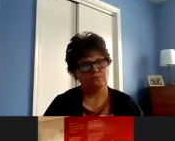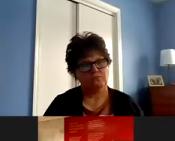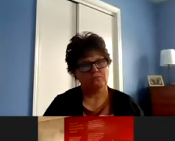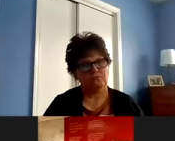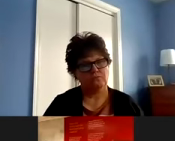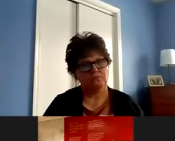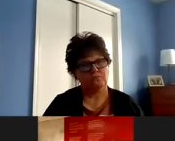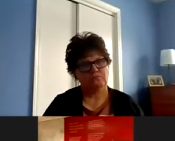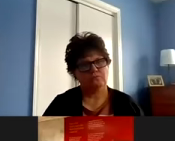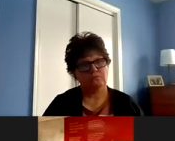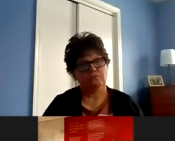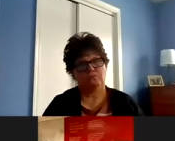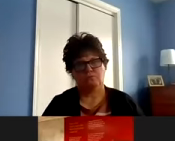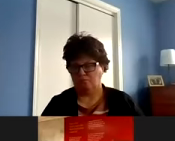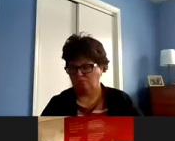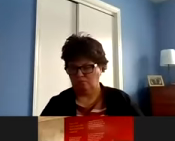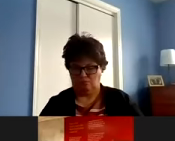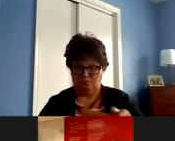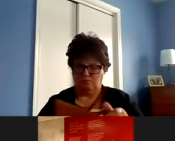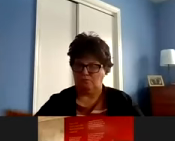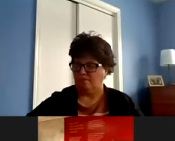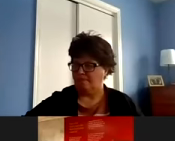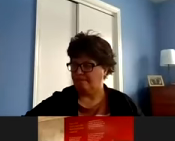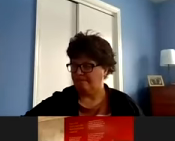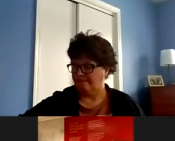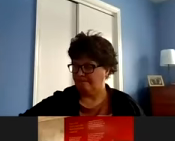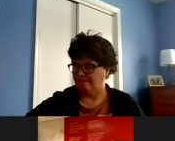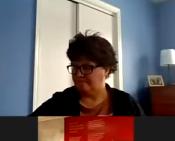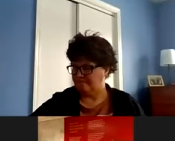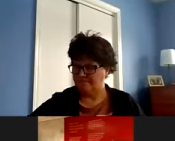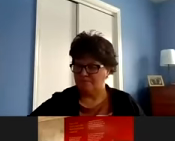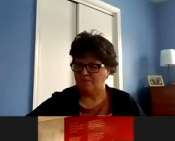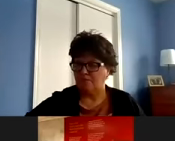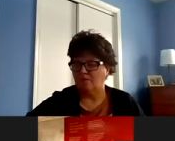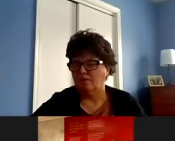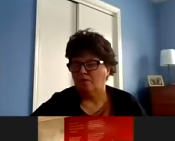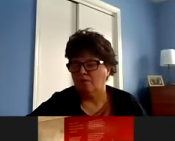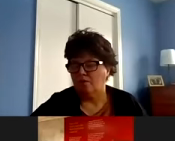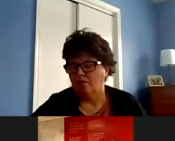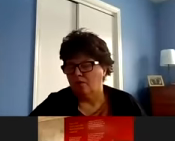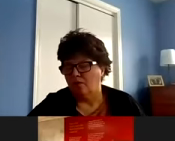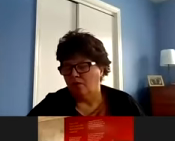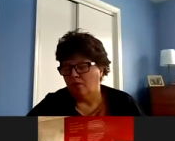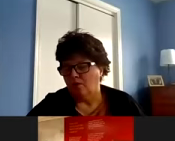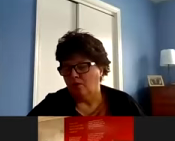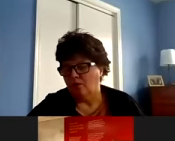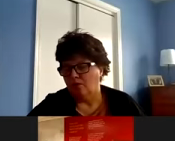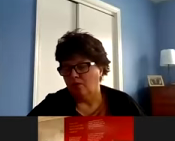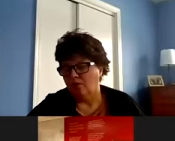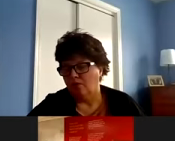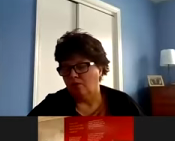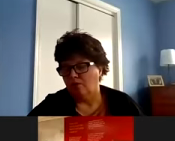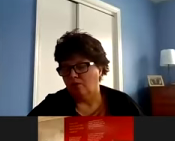with brilliant orange under a falling sun, yellow poplars and crimson maples